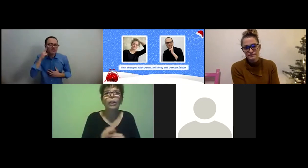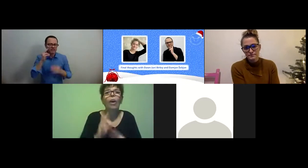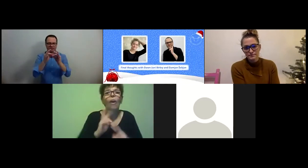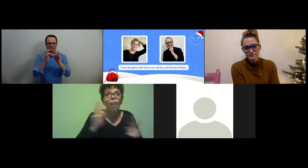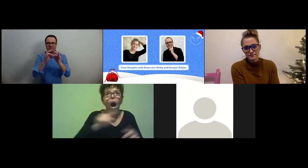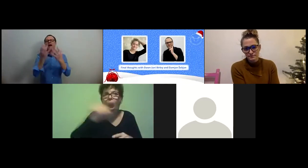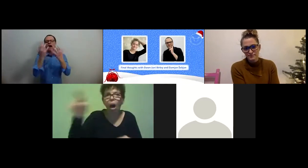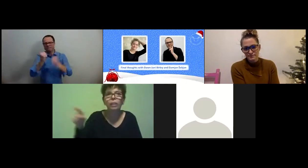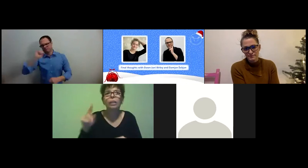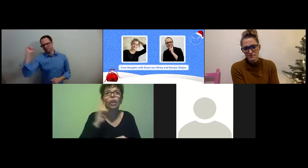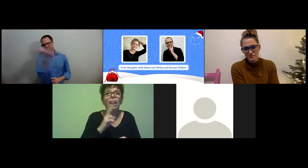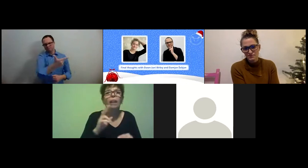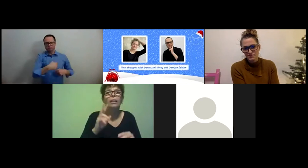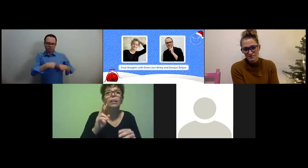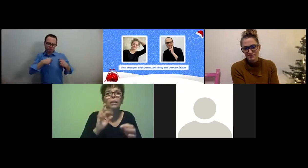None of us get paid.